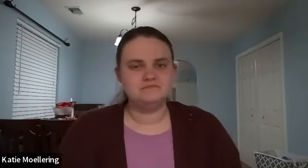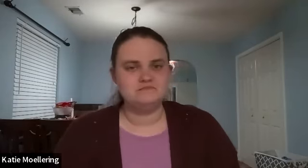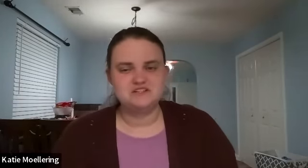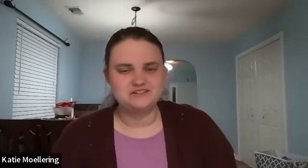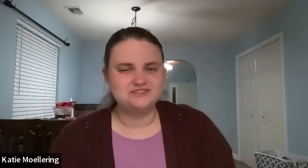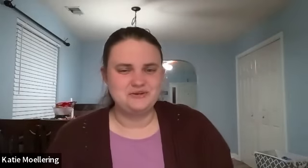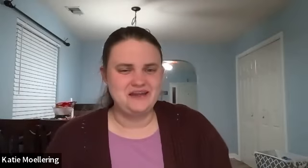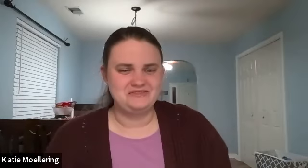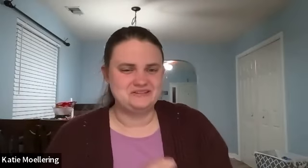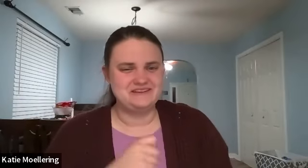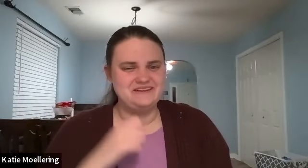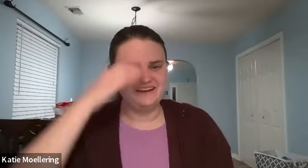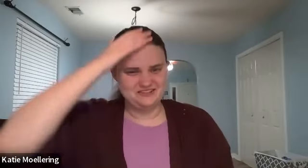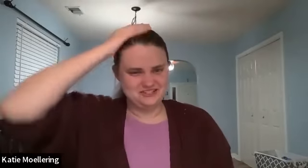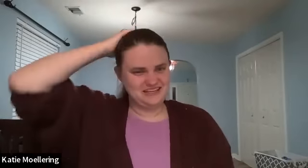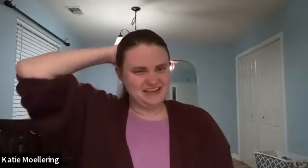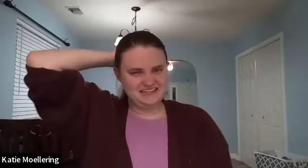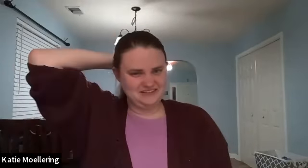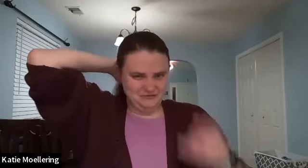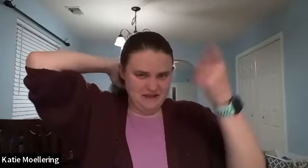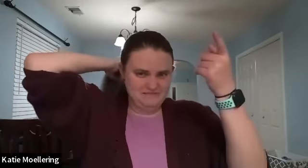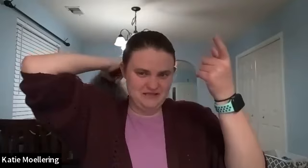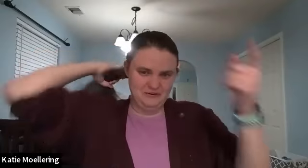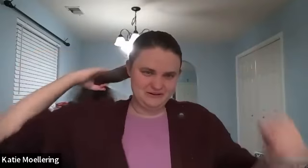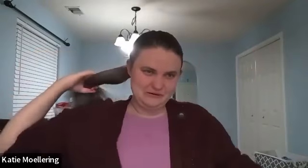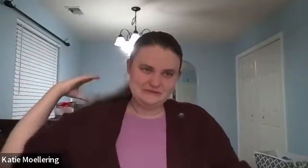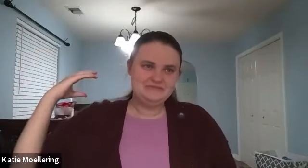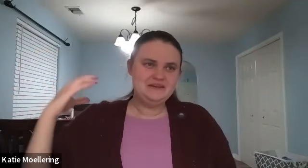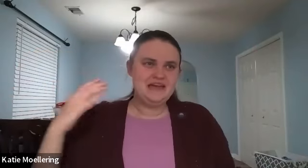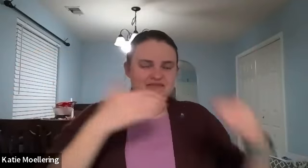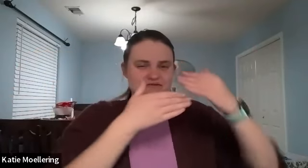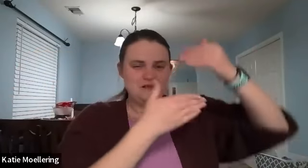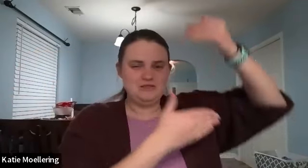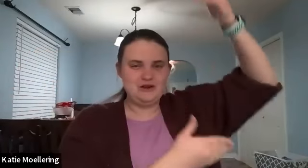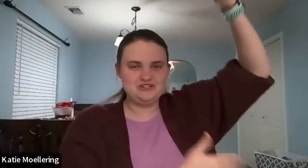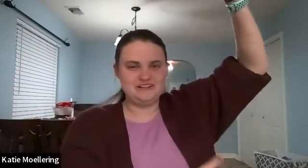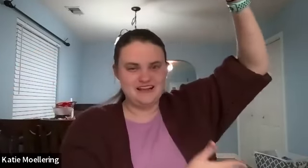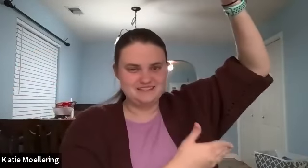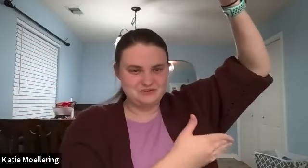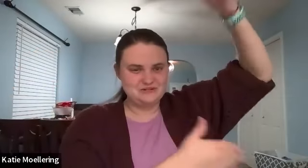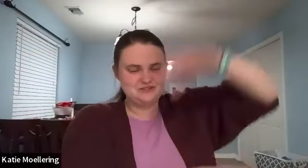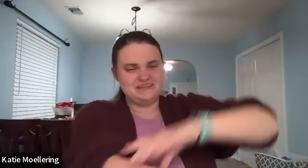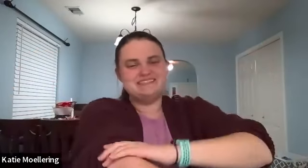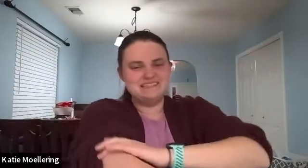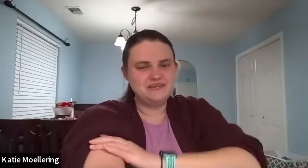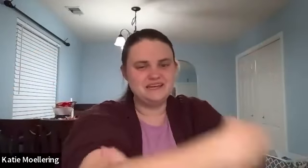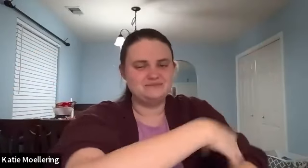My dogs are so mad they're outside right now. They're just like, I can hear, they're right by the window door, and I have a very large glass door so they can see me. And I'm just